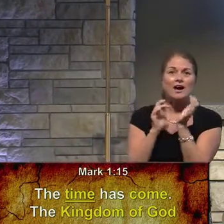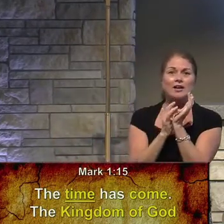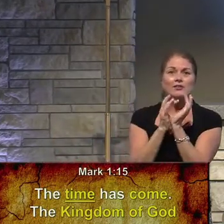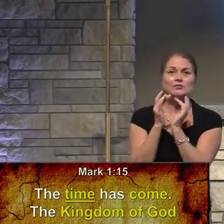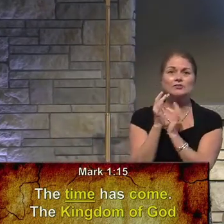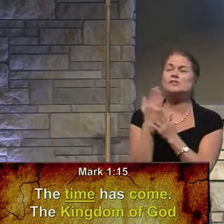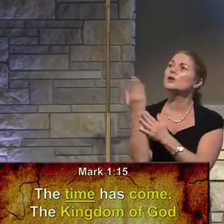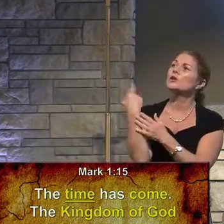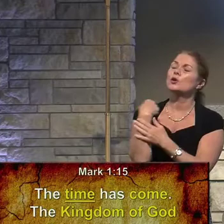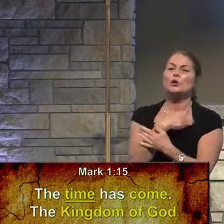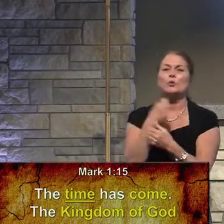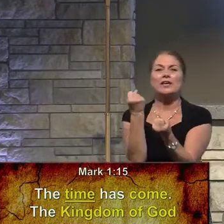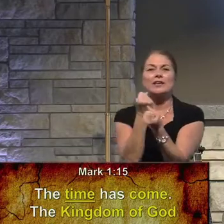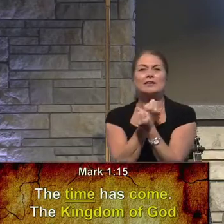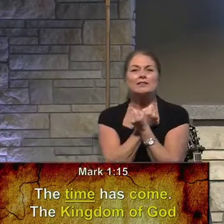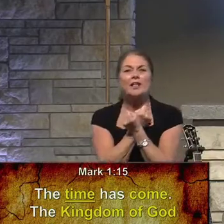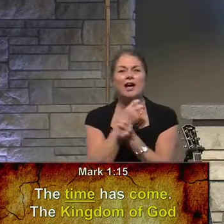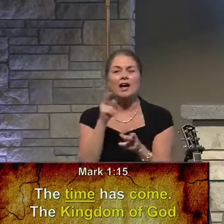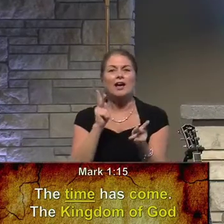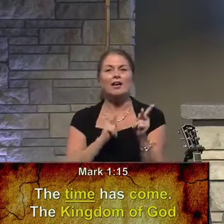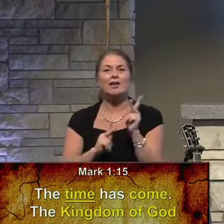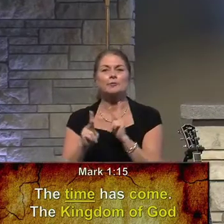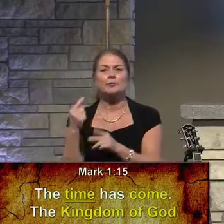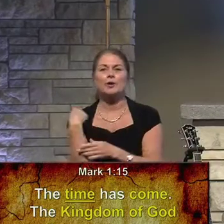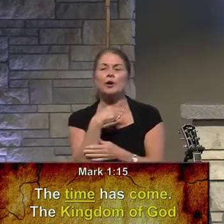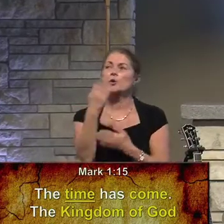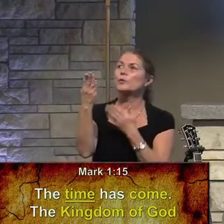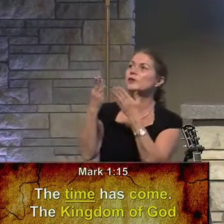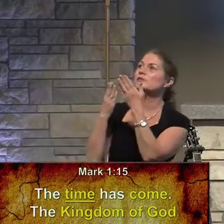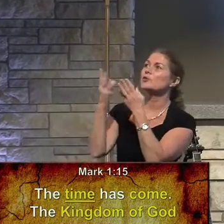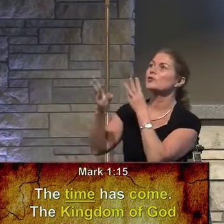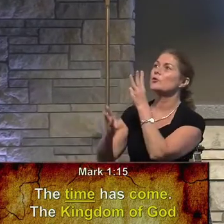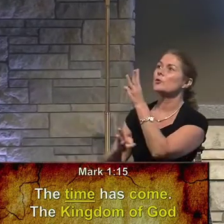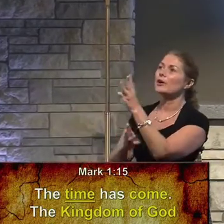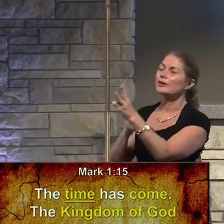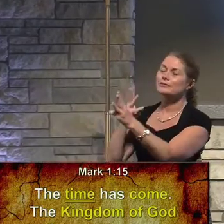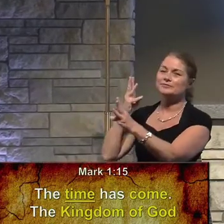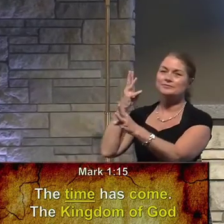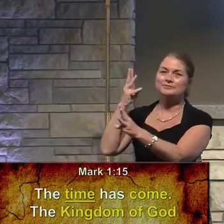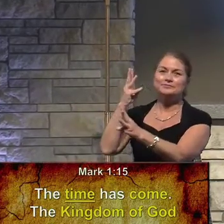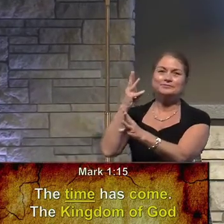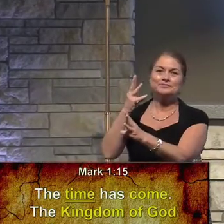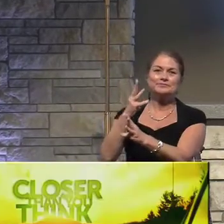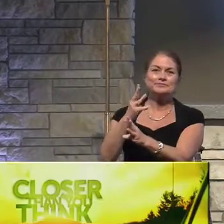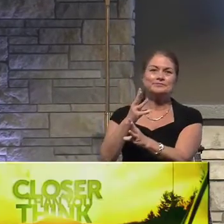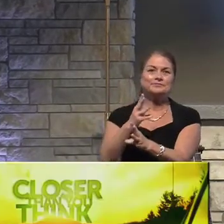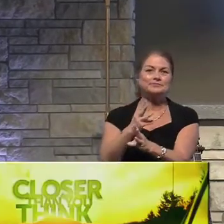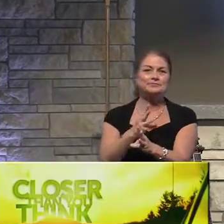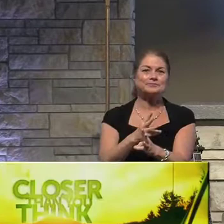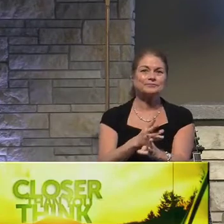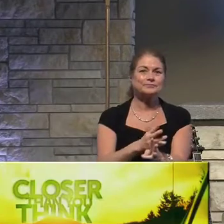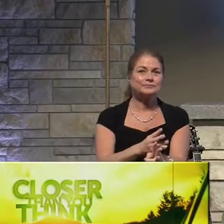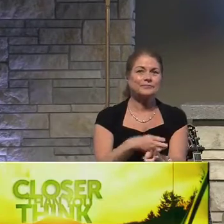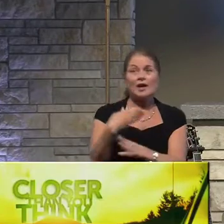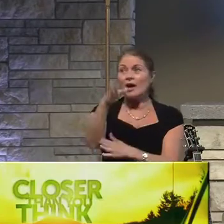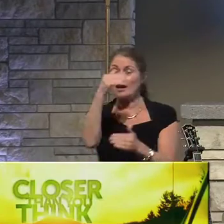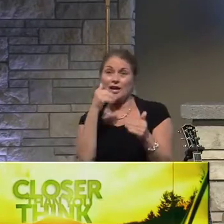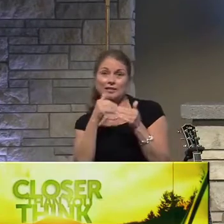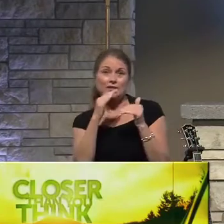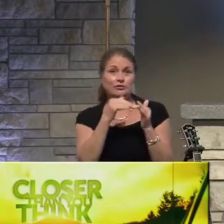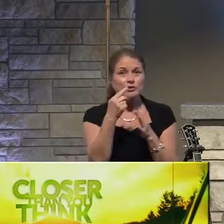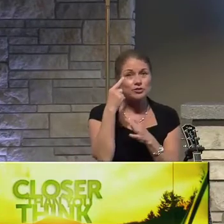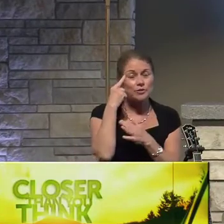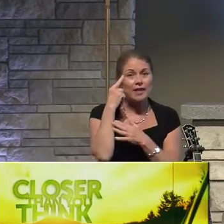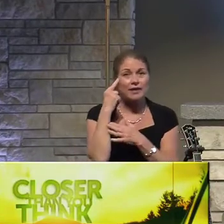we love people, and we serve the world. Never forget, God is closer than you